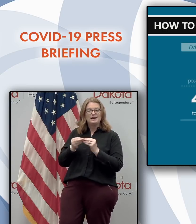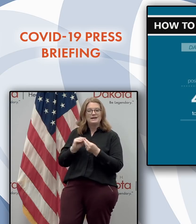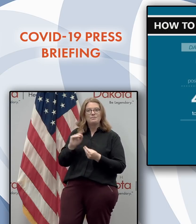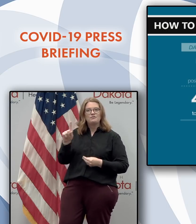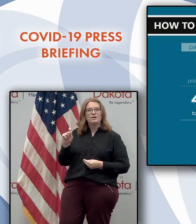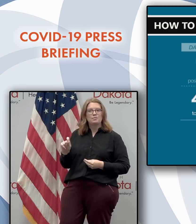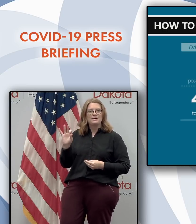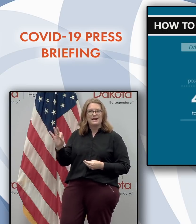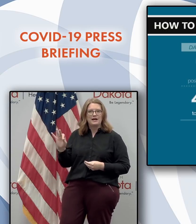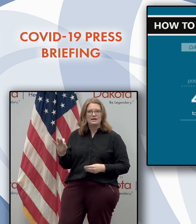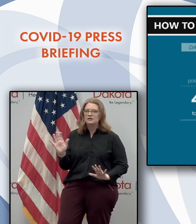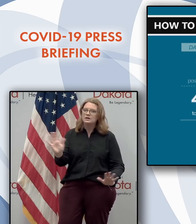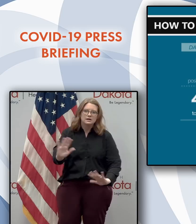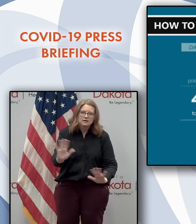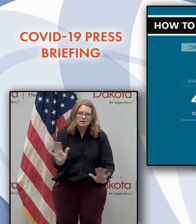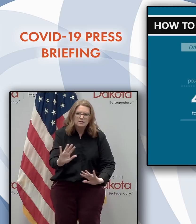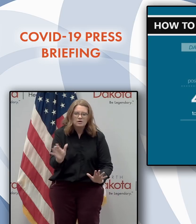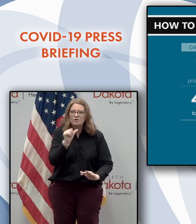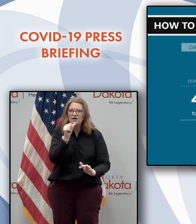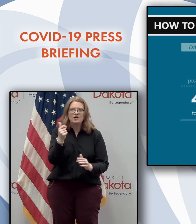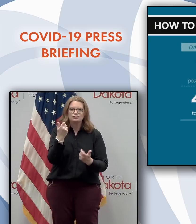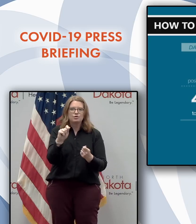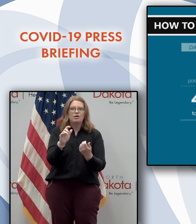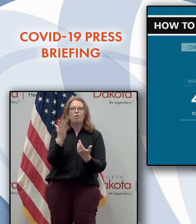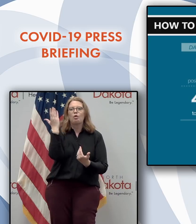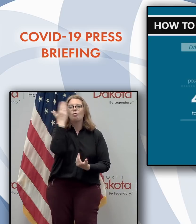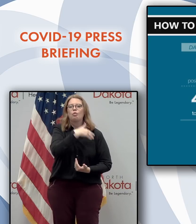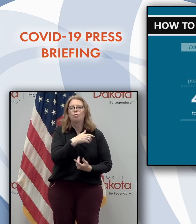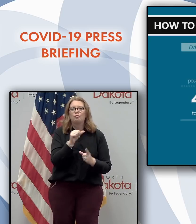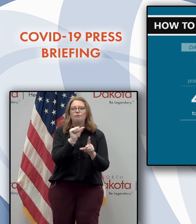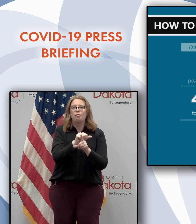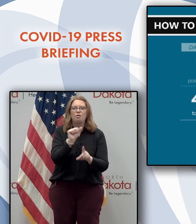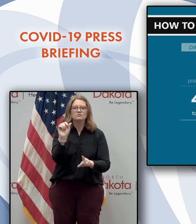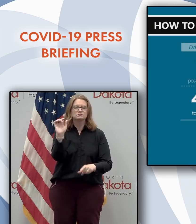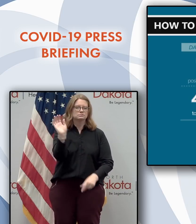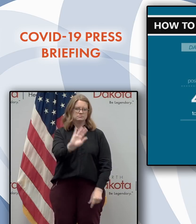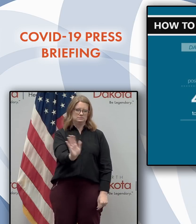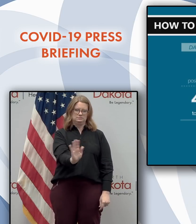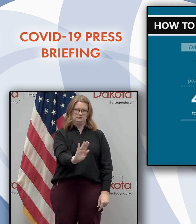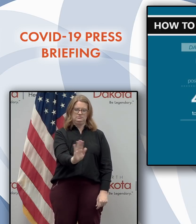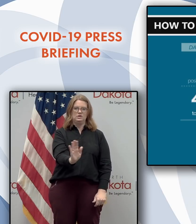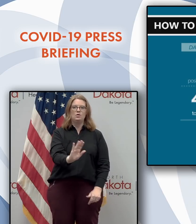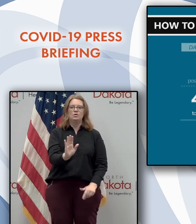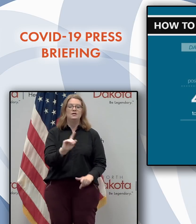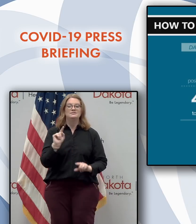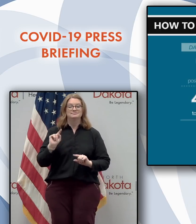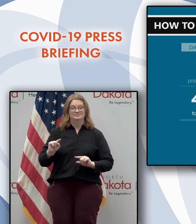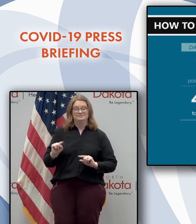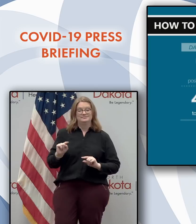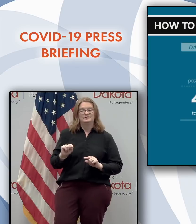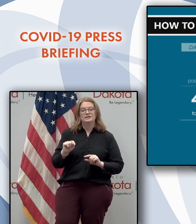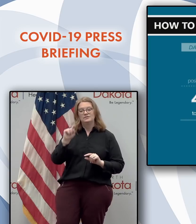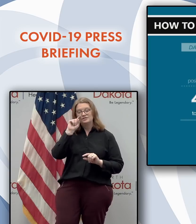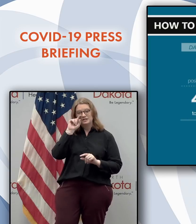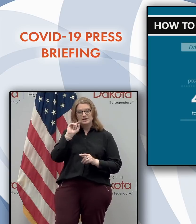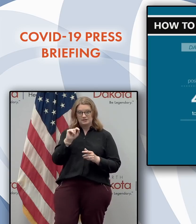That's what we're not doing. So again, we are stating absolutely correctly that there have